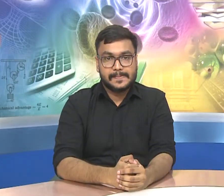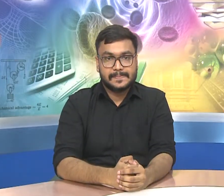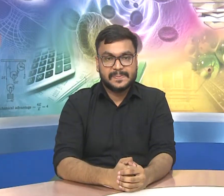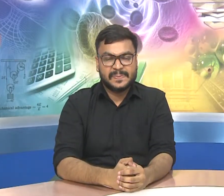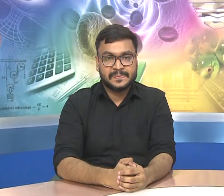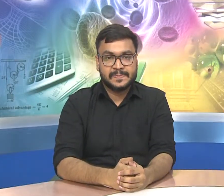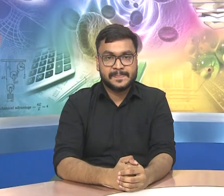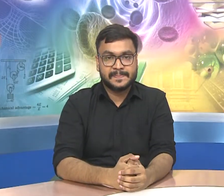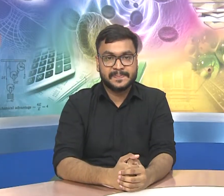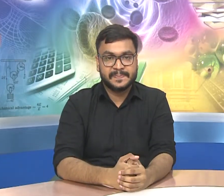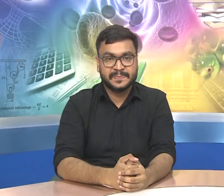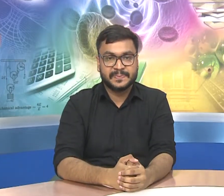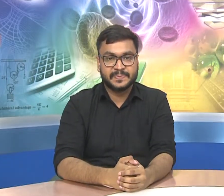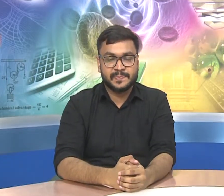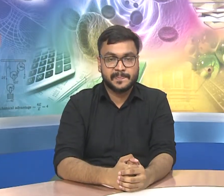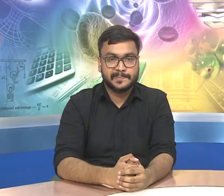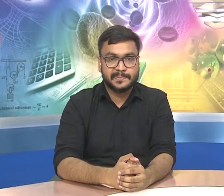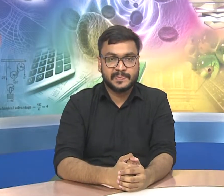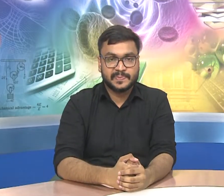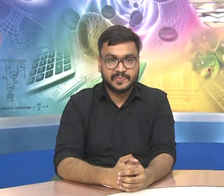it decreases.